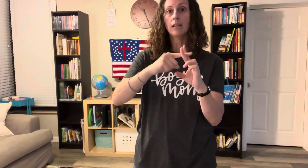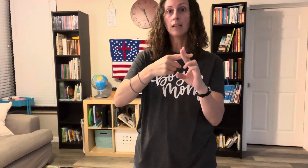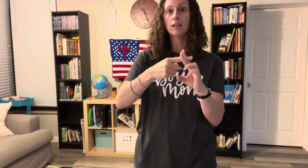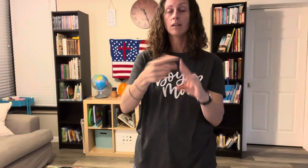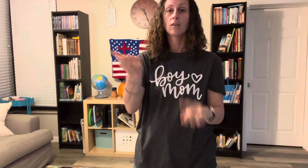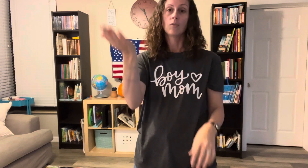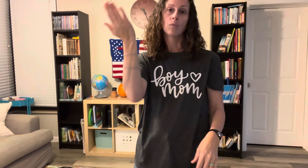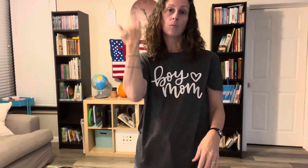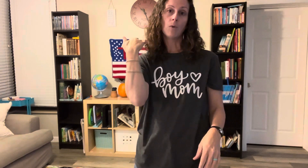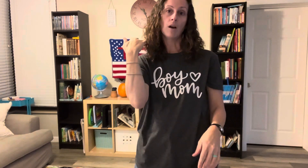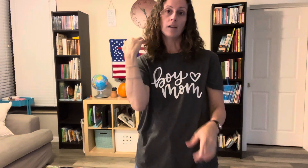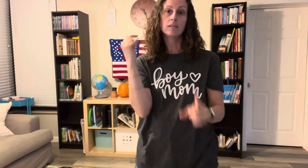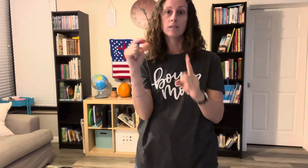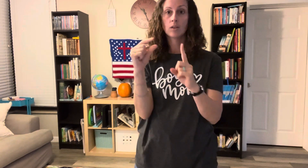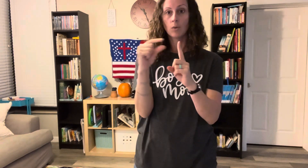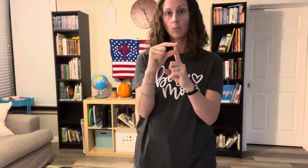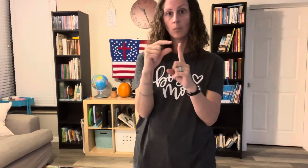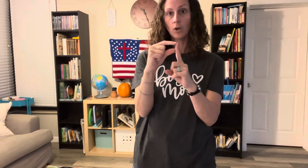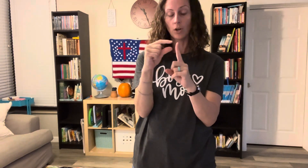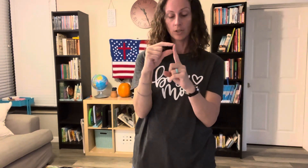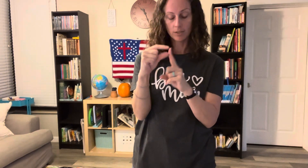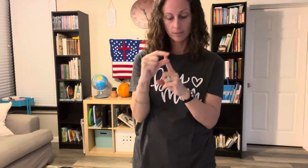beginning, was, word.